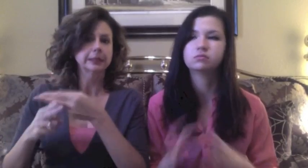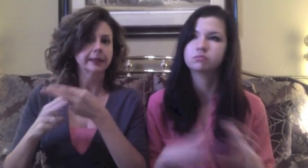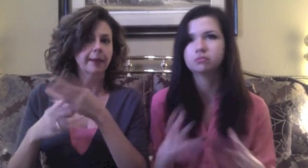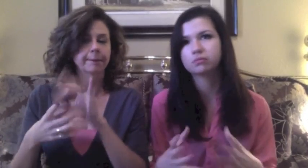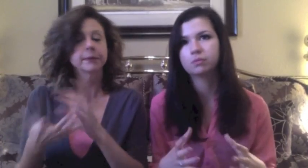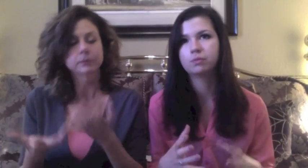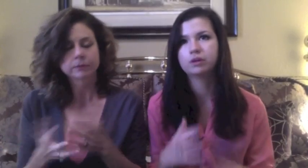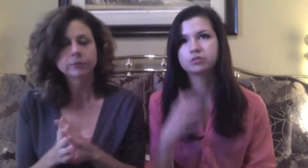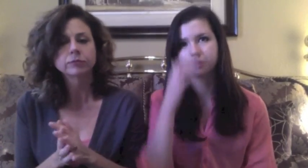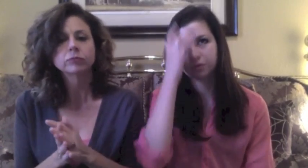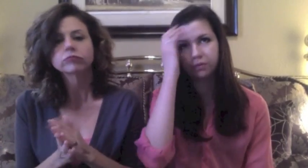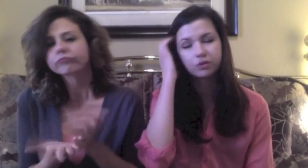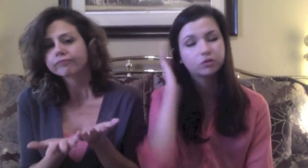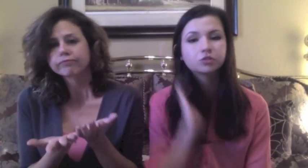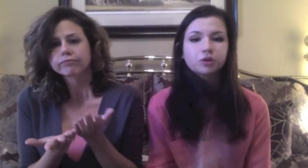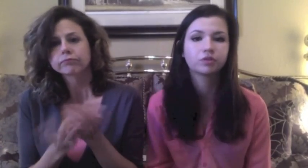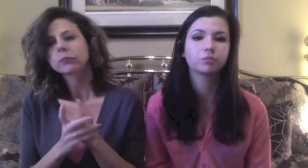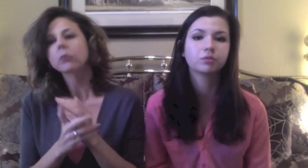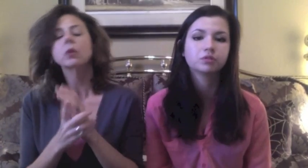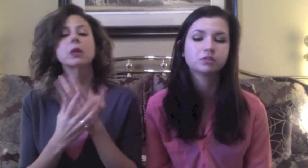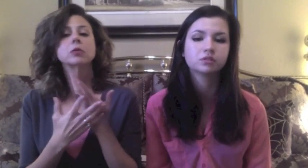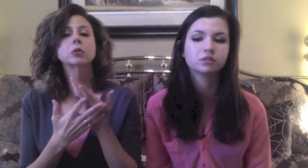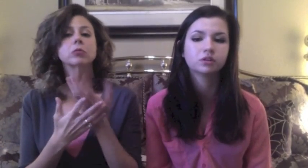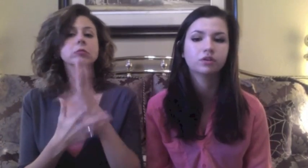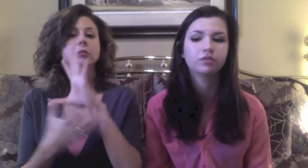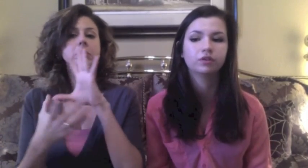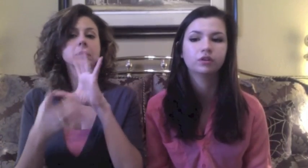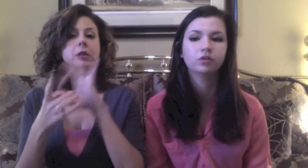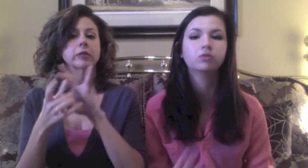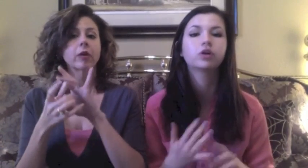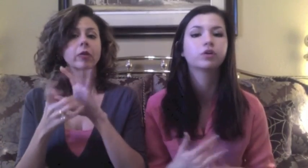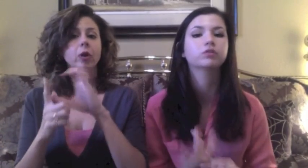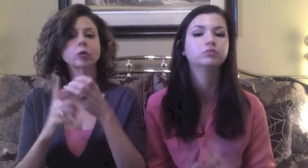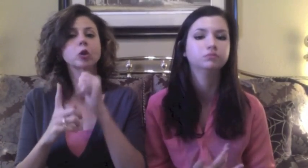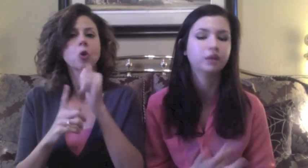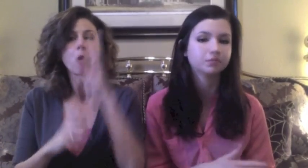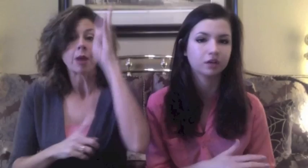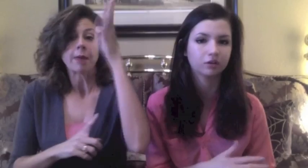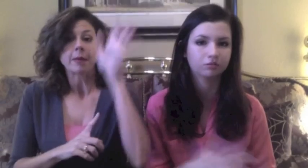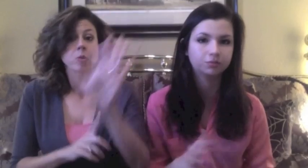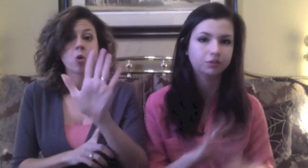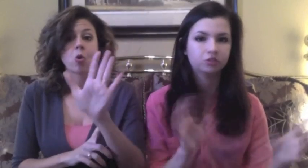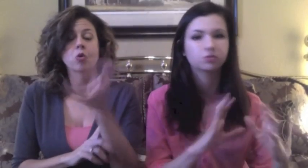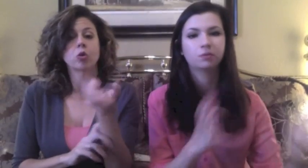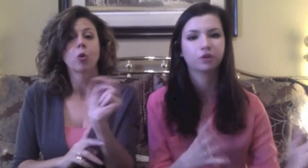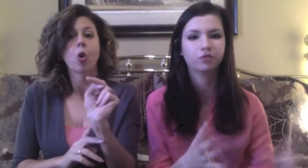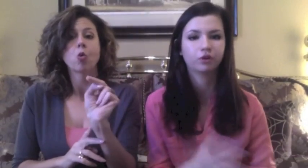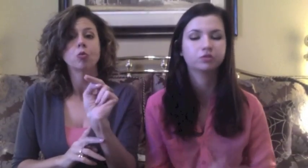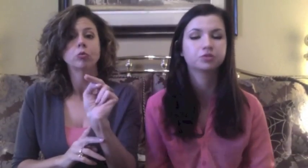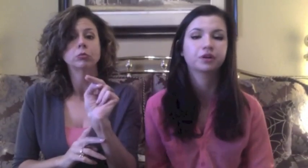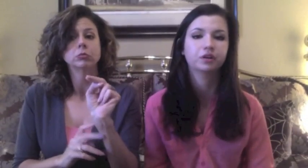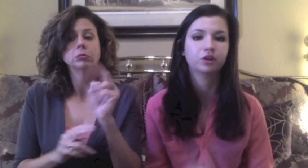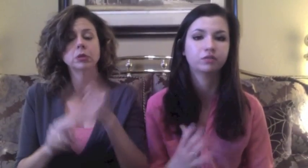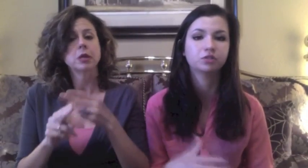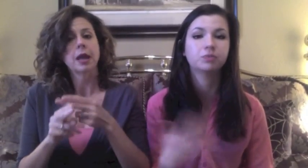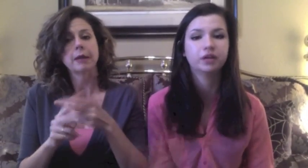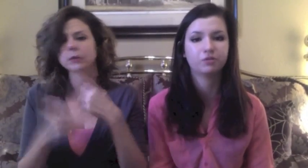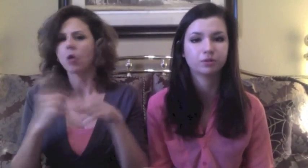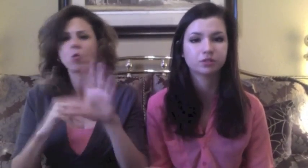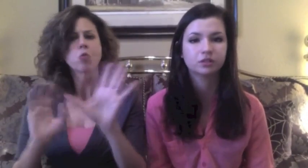so as with the culture or whatever, if you don't create your own name sign, or somebody just doesn't randomly create it for you, it's created or